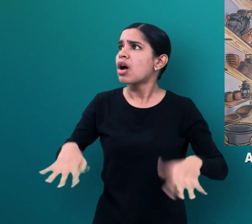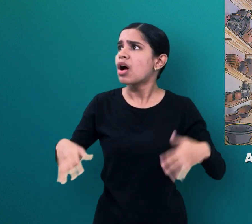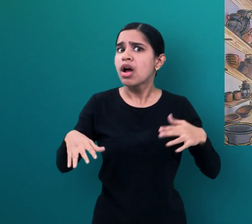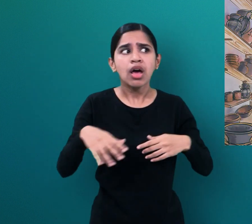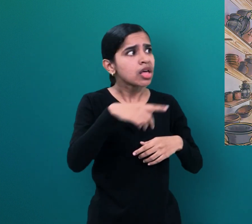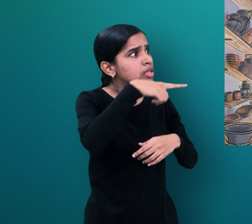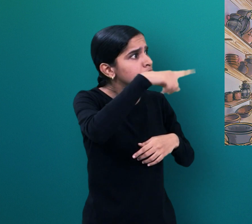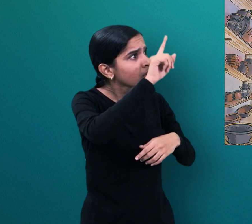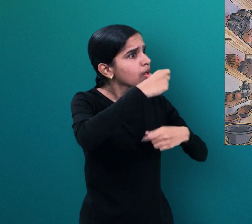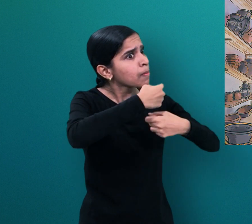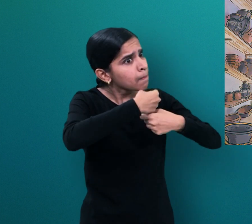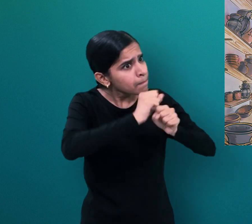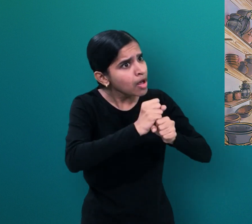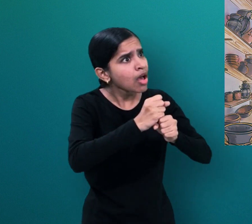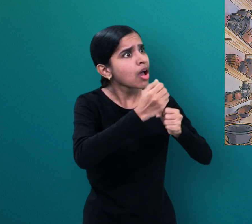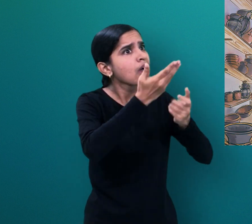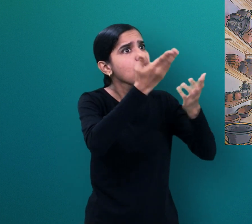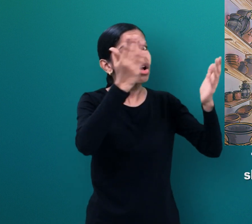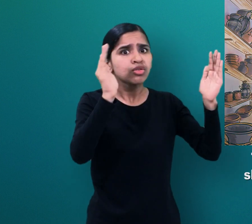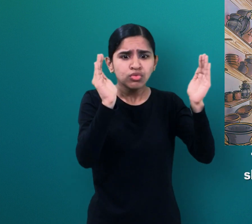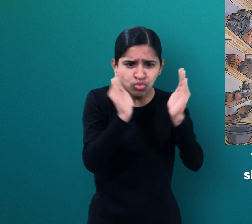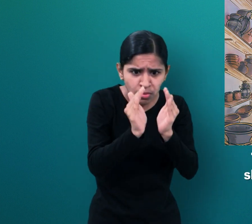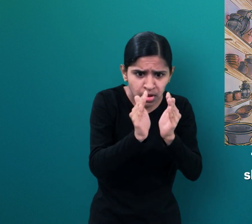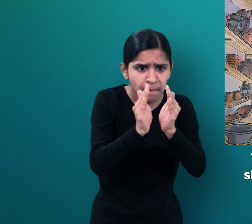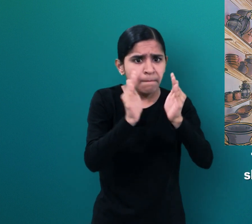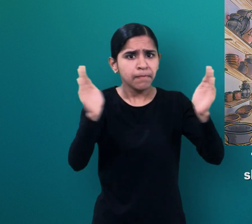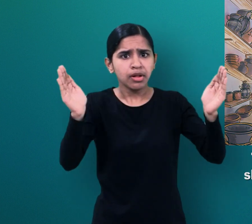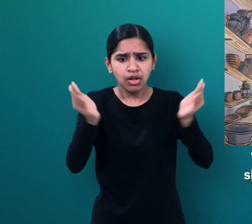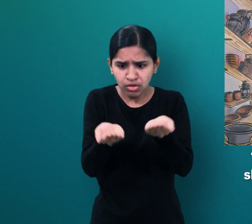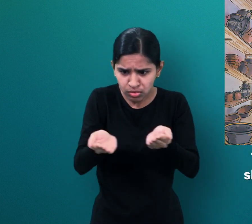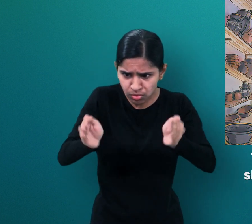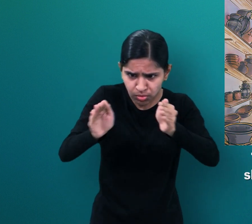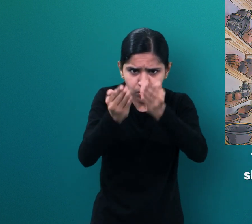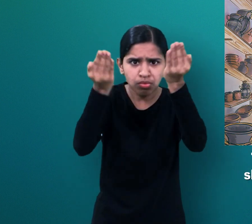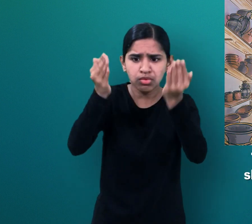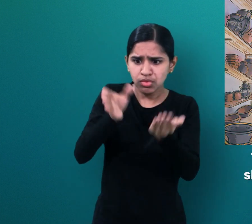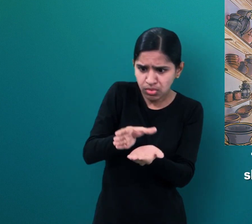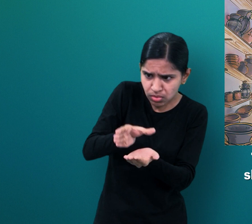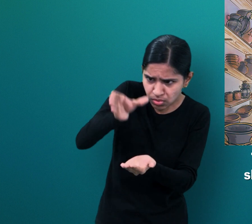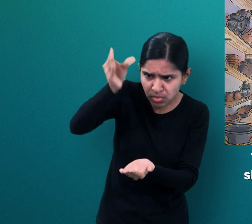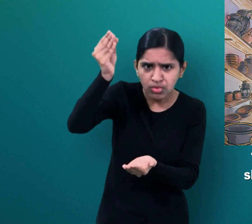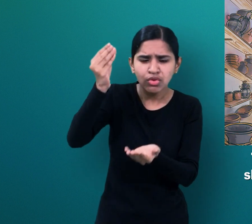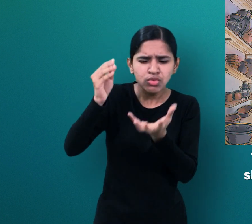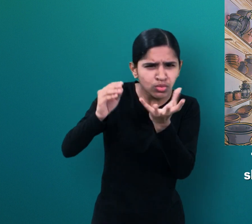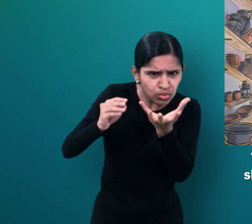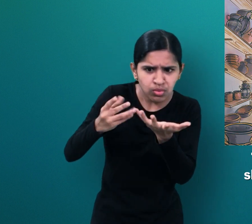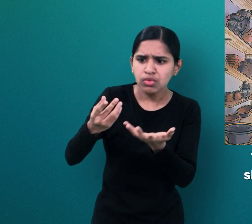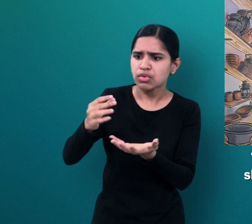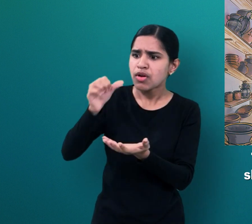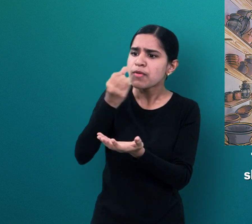Aski gasped, "You made all of these pots, Ambi?" There were pots, cups and